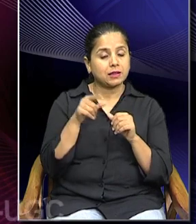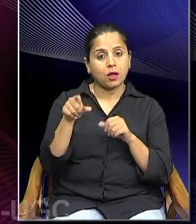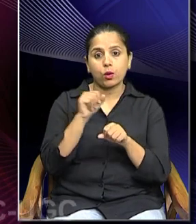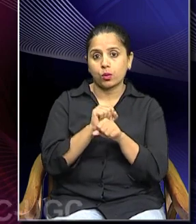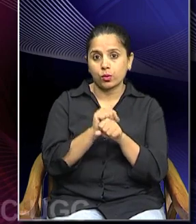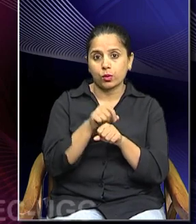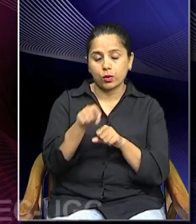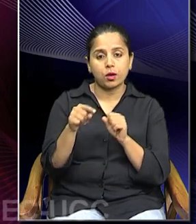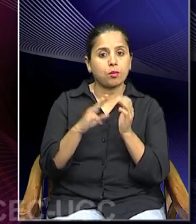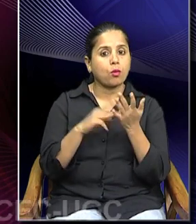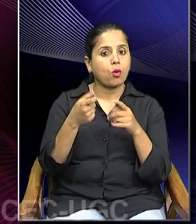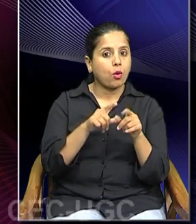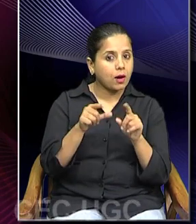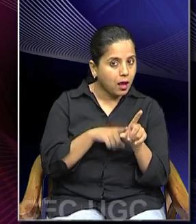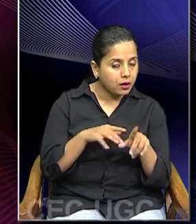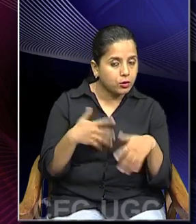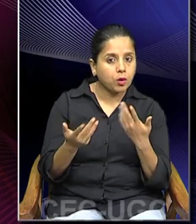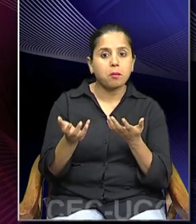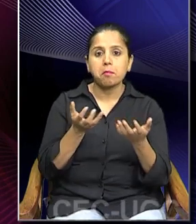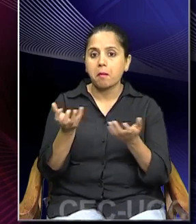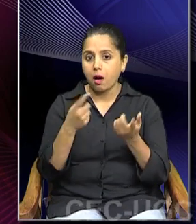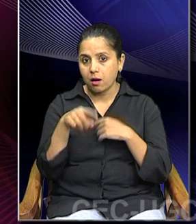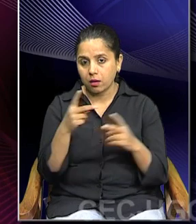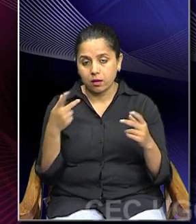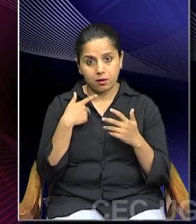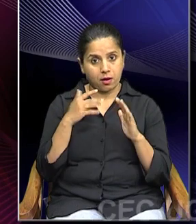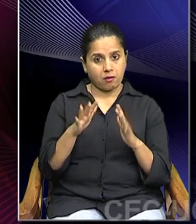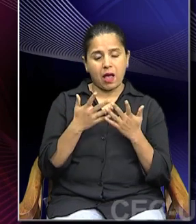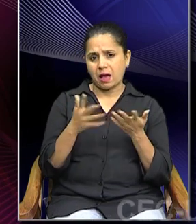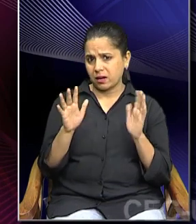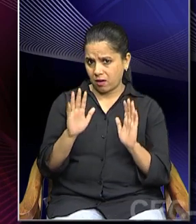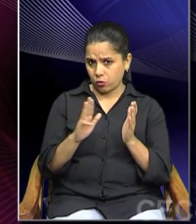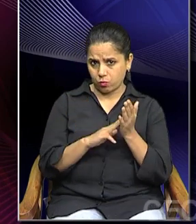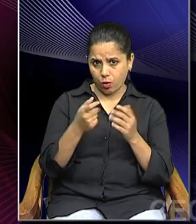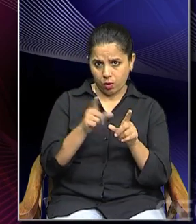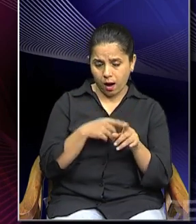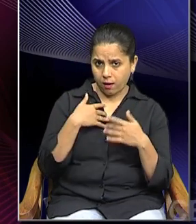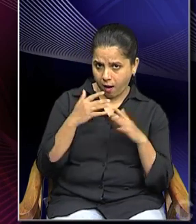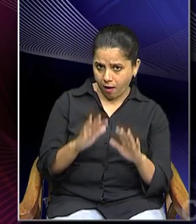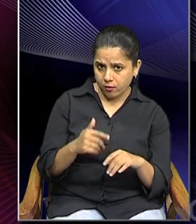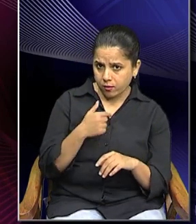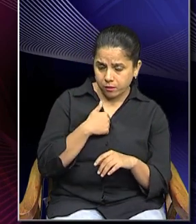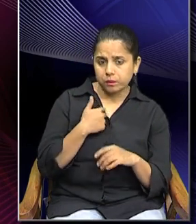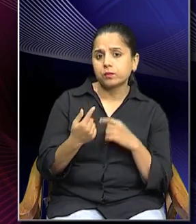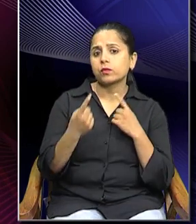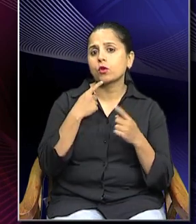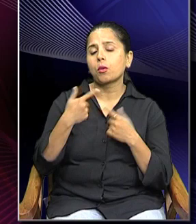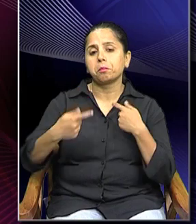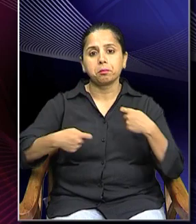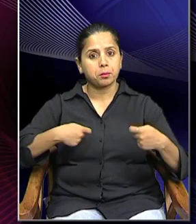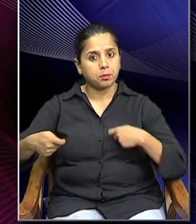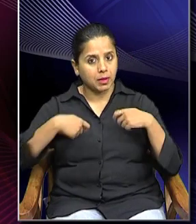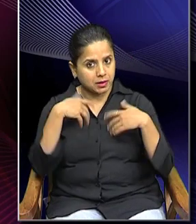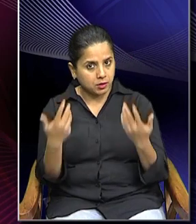about morality and market. Do we have any kind of morality when we kind of talk about business, we